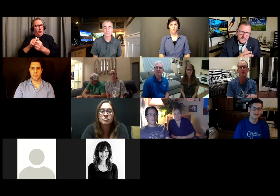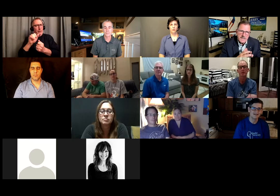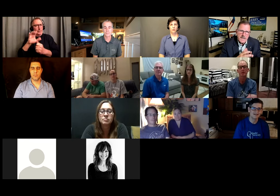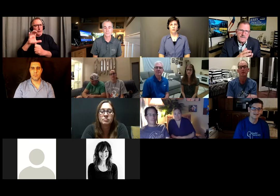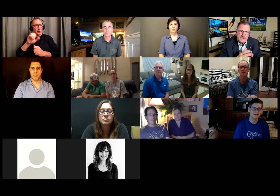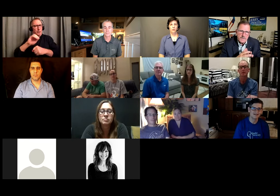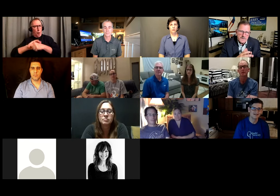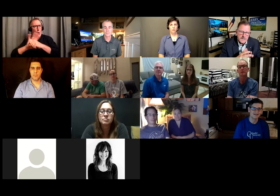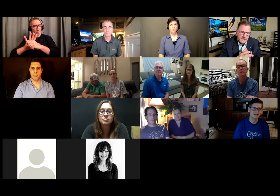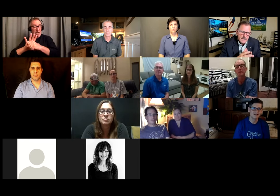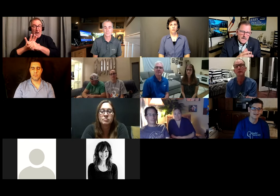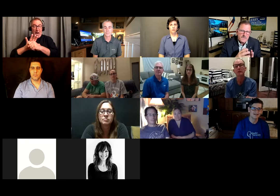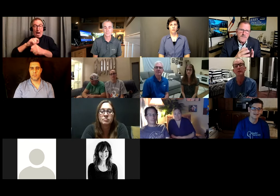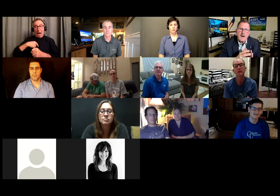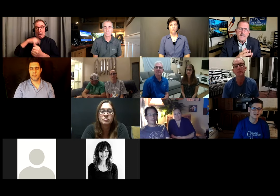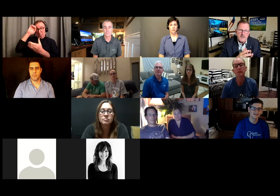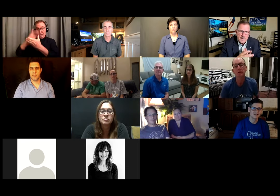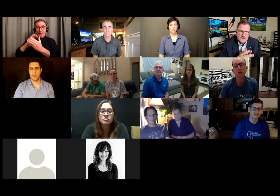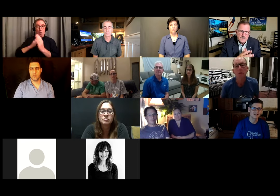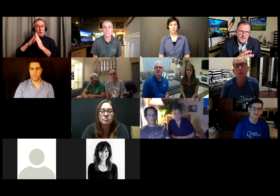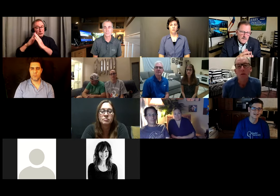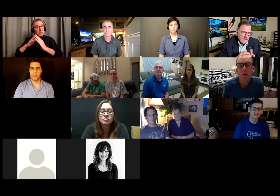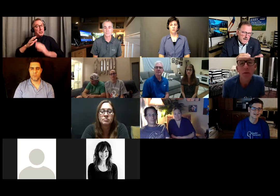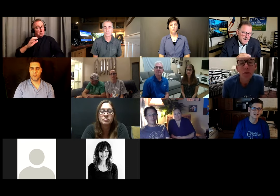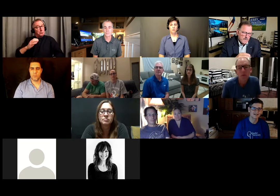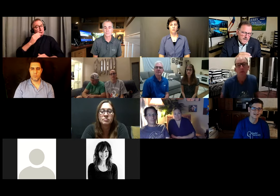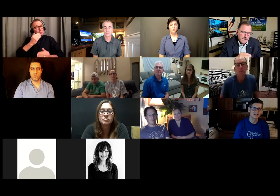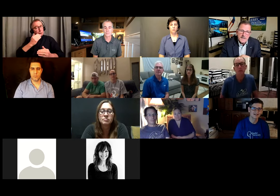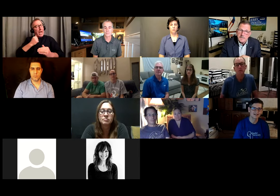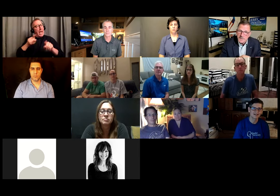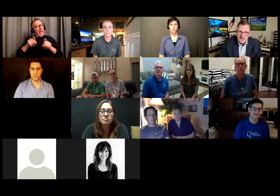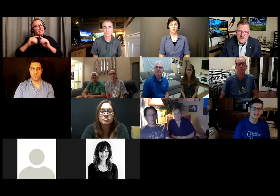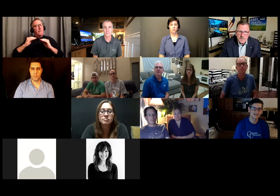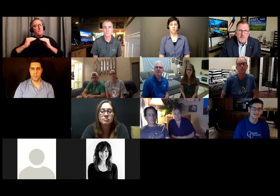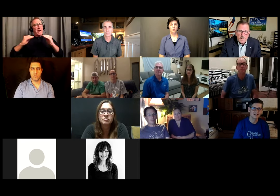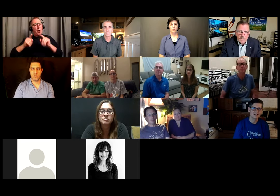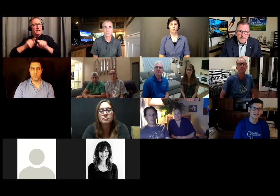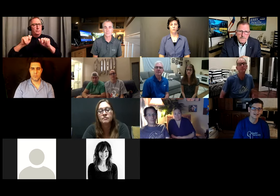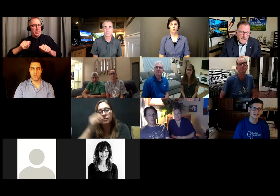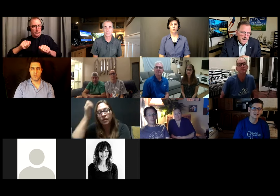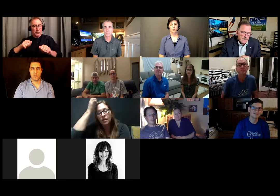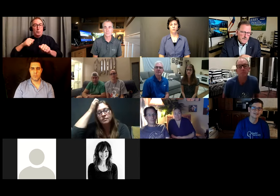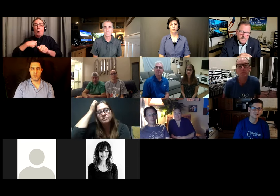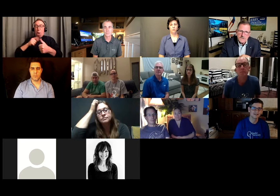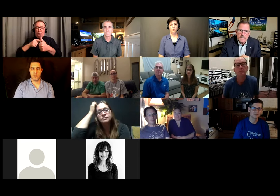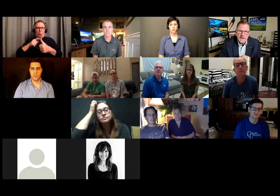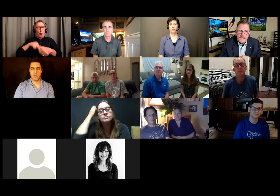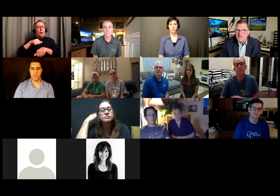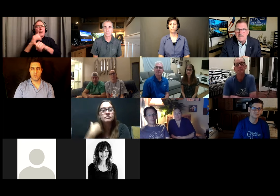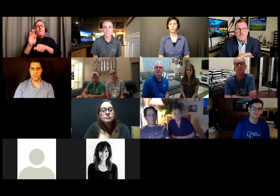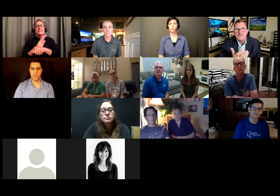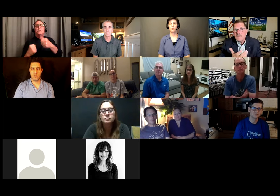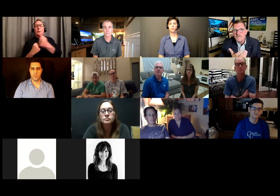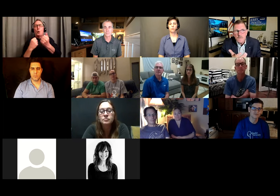believe our city has dealt with it as fairly as possible. We created a business support program when we first created